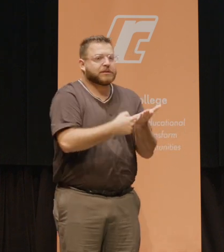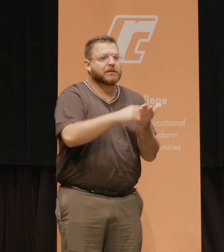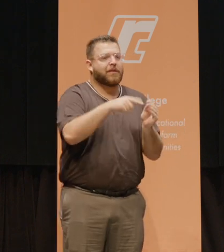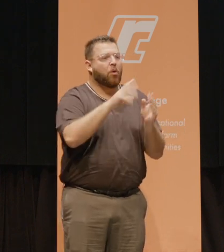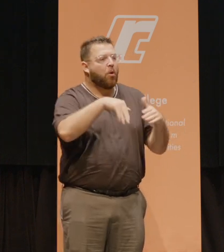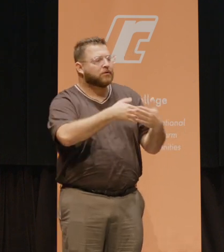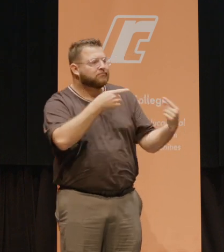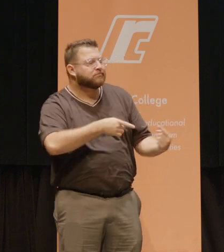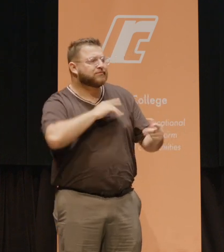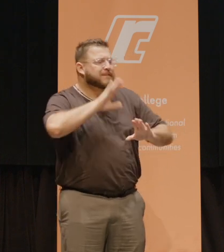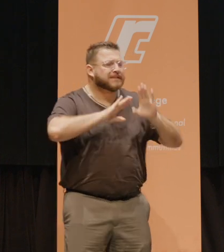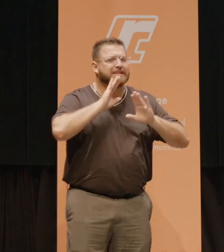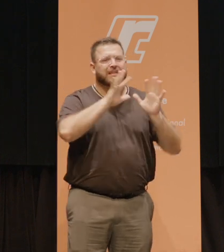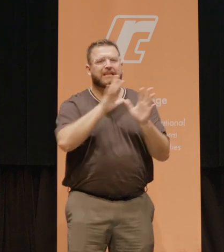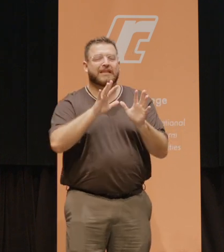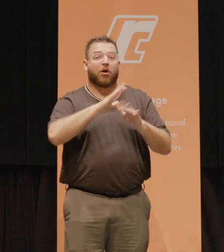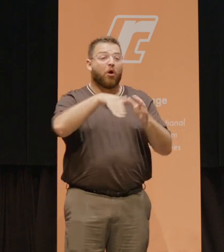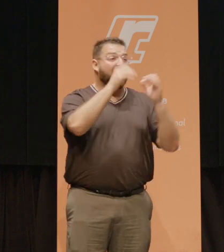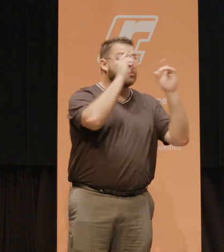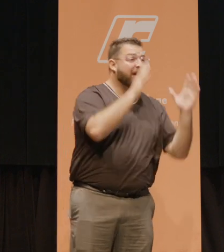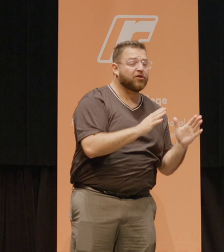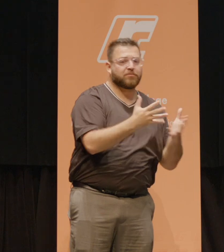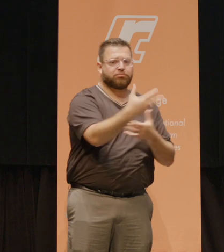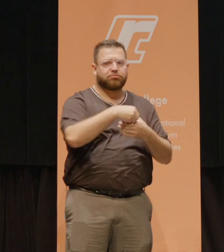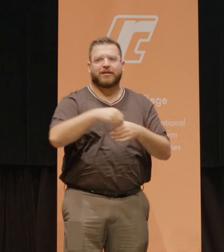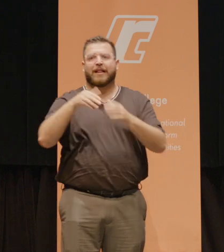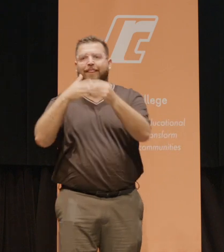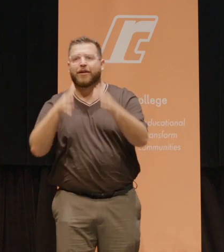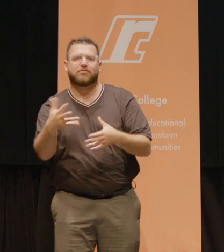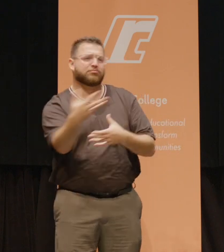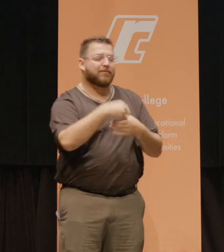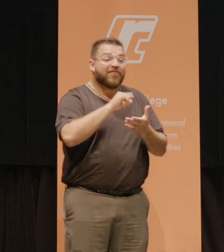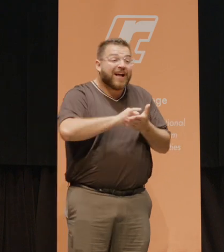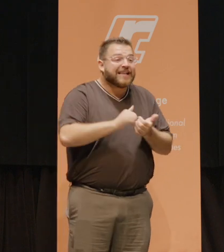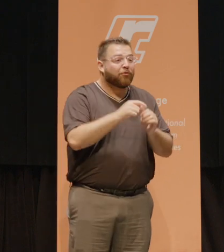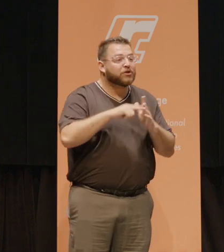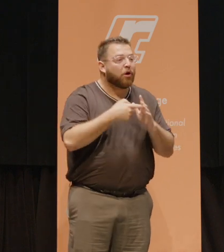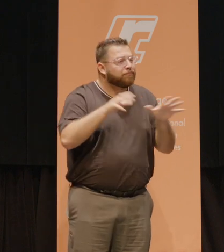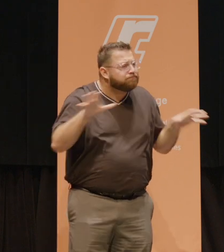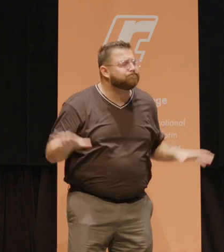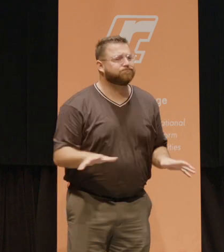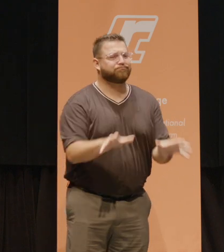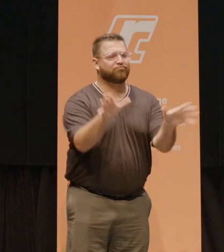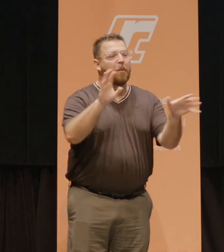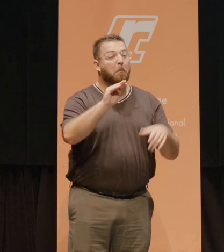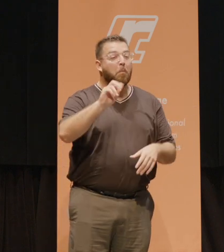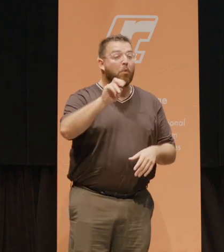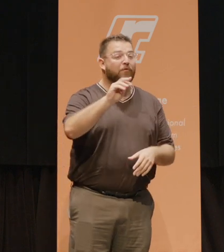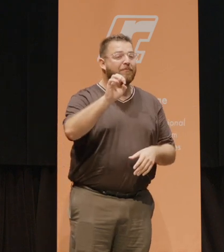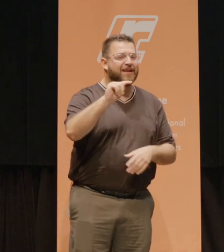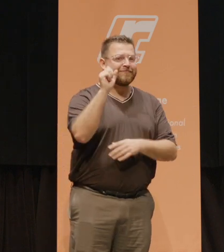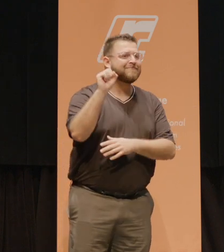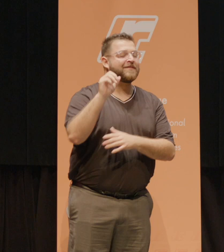and get leadership on board and get educators on board, and that's how we start to make a movement. A lot of these conditions, a lot of these circumstances have been in place